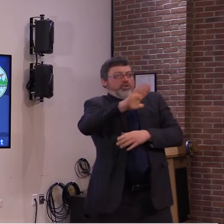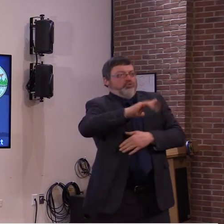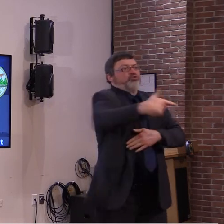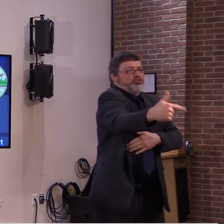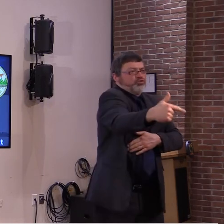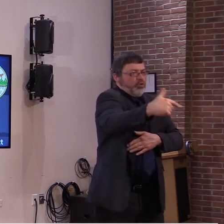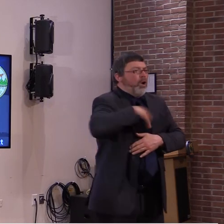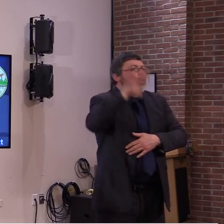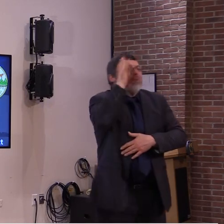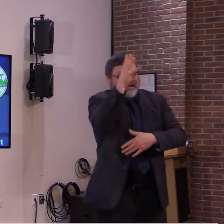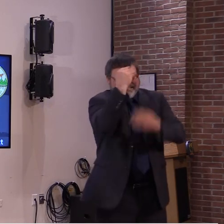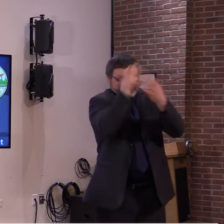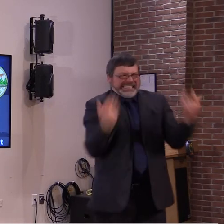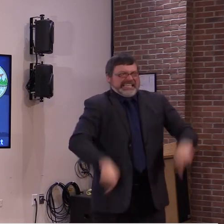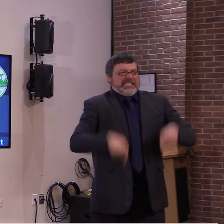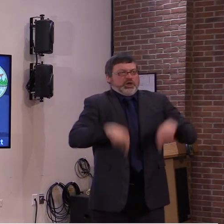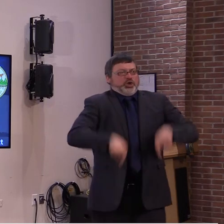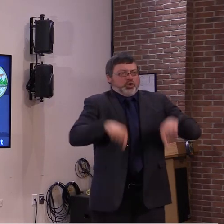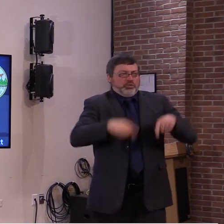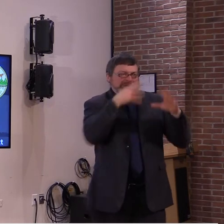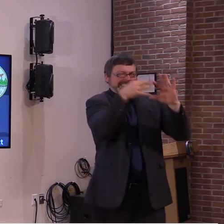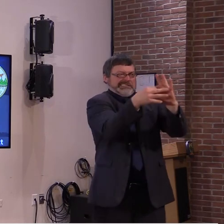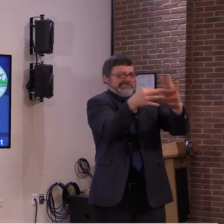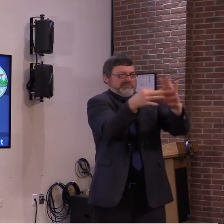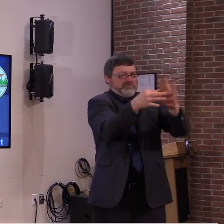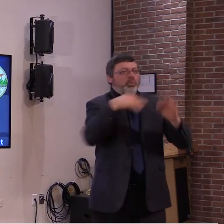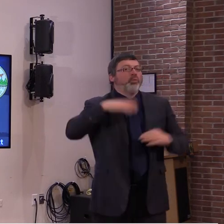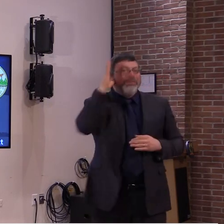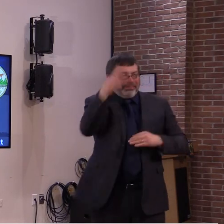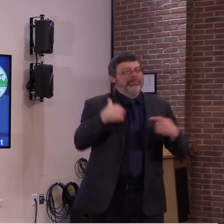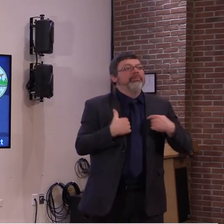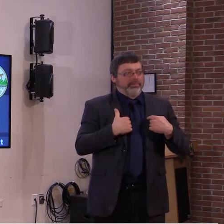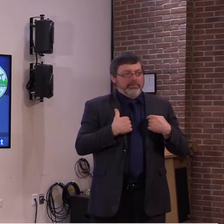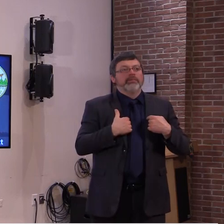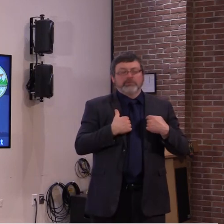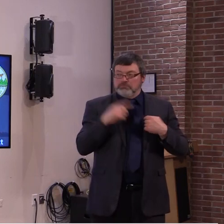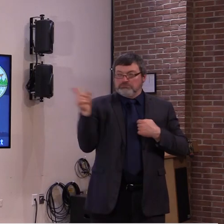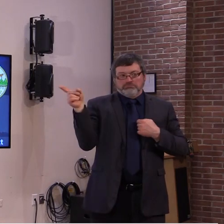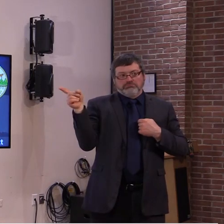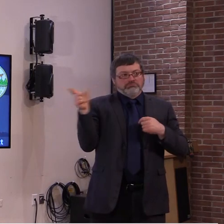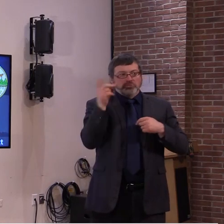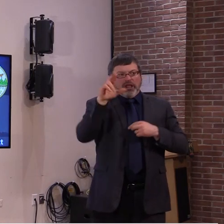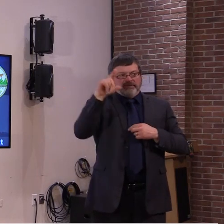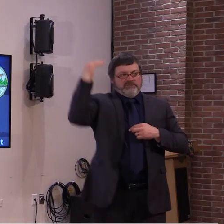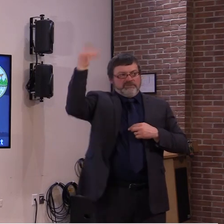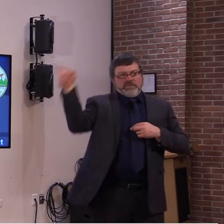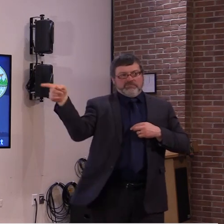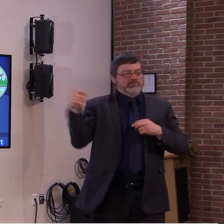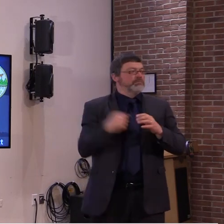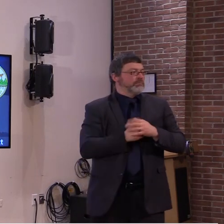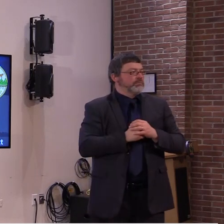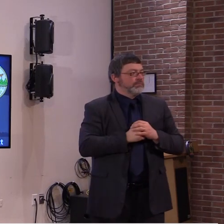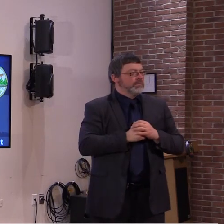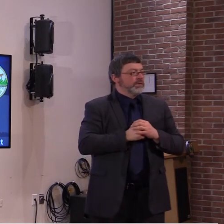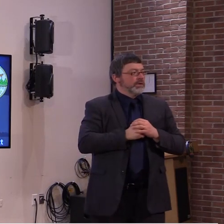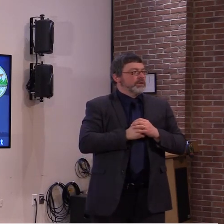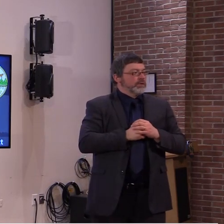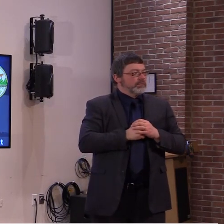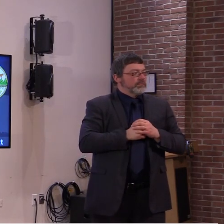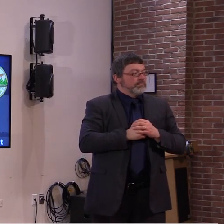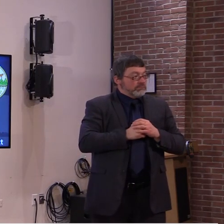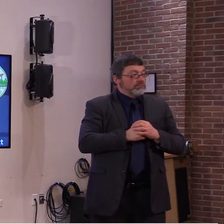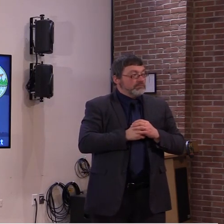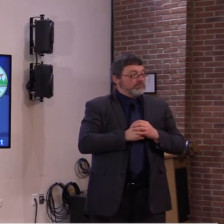about this new variant and the slow pace of states getting vaccine into people, and the news that Great